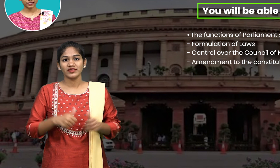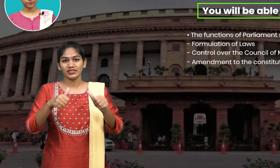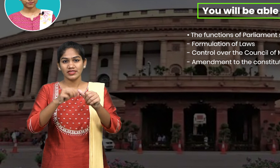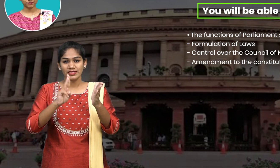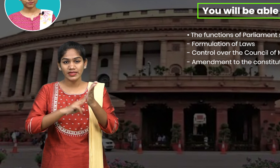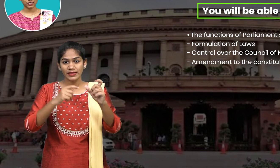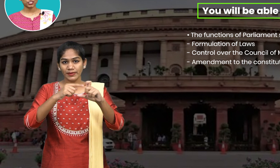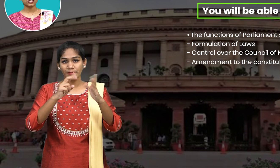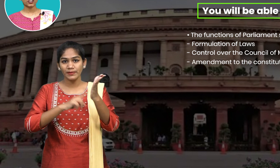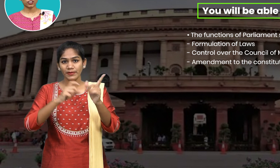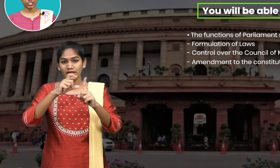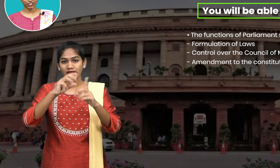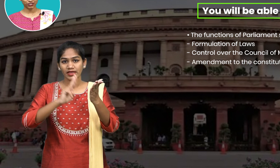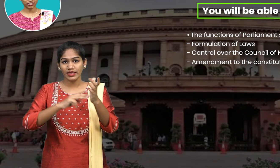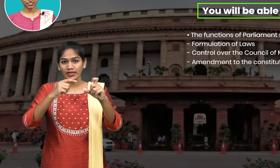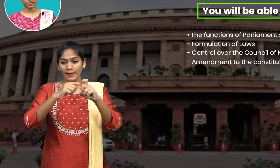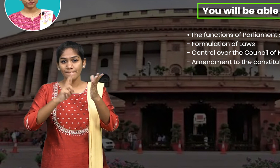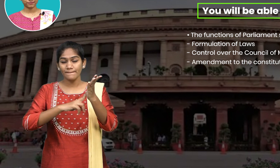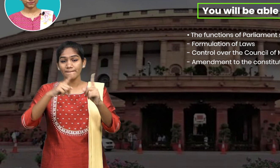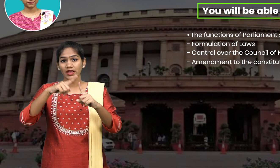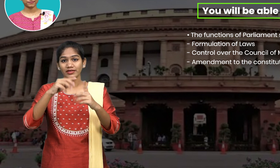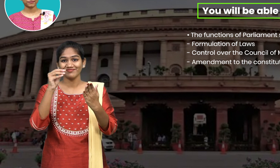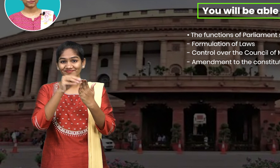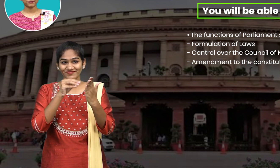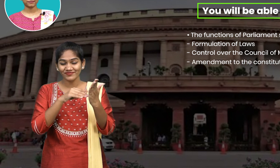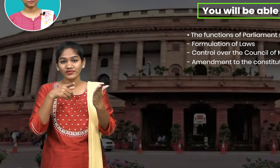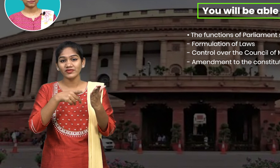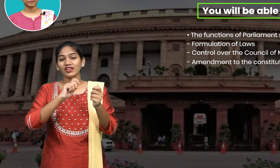amendment to the Constitution.